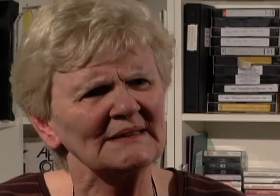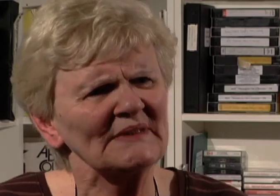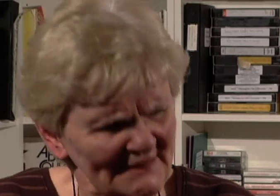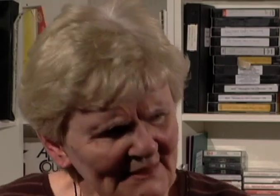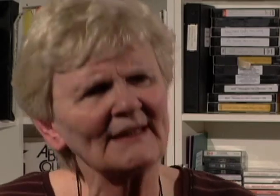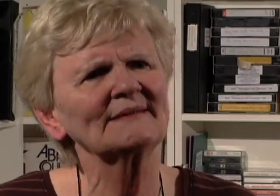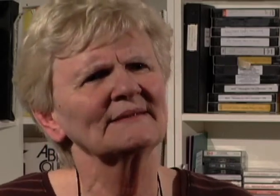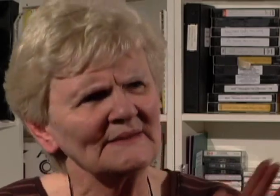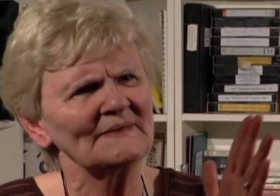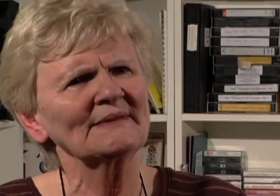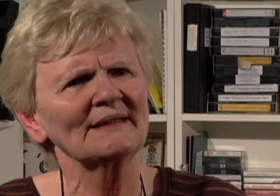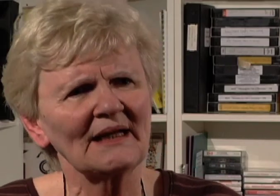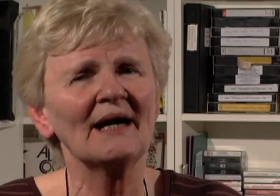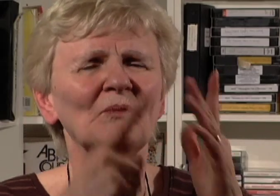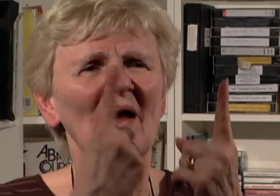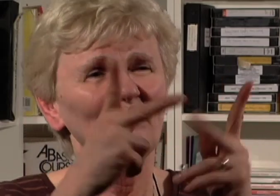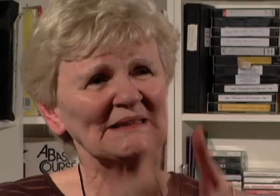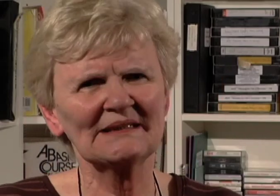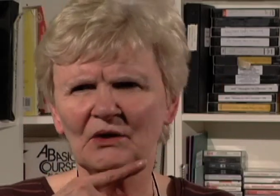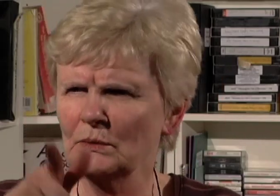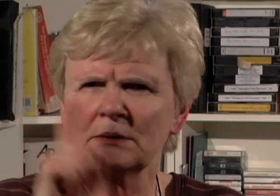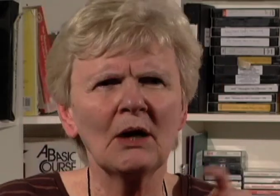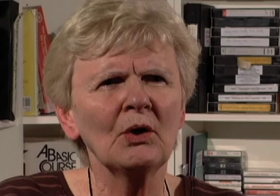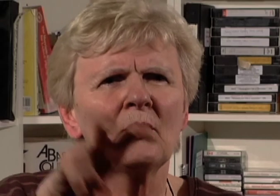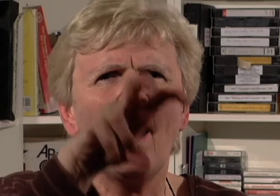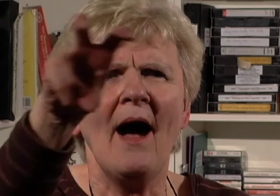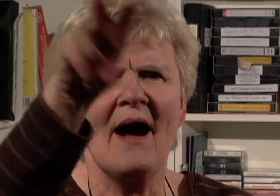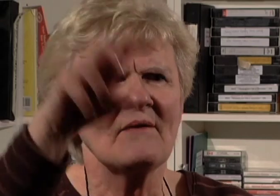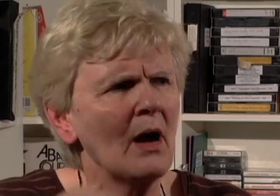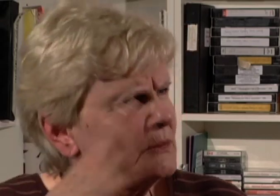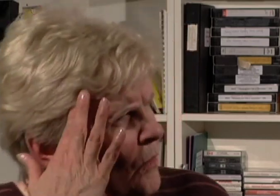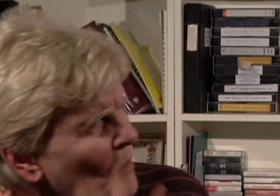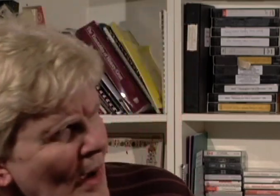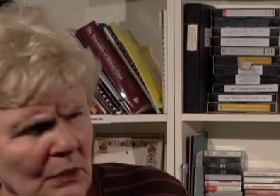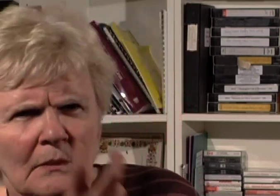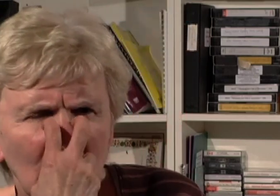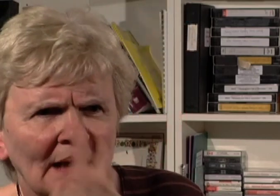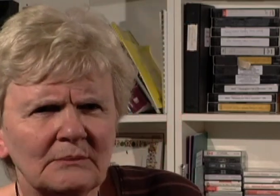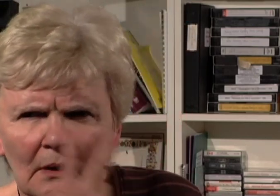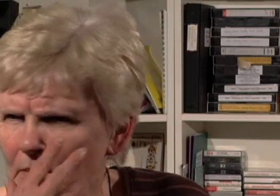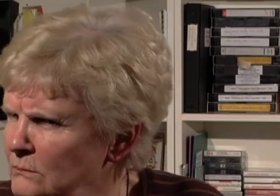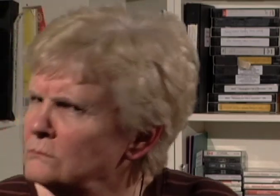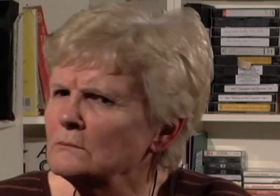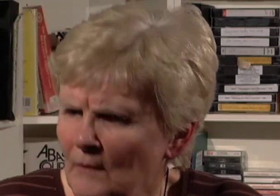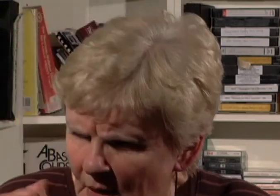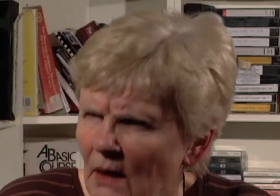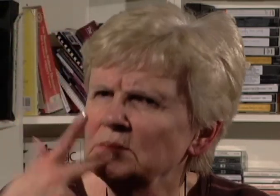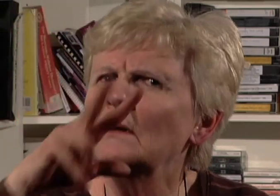things myself. I can show them I can do it. One person said, you know, "You can't travel." And I'd say, "Why? Because you're blind. It doesn't matter. Blind people can